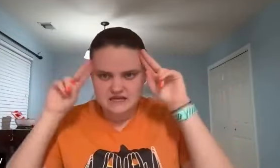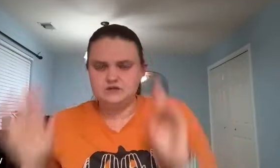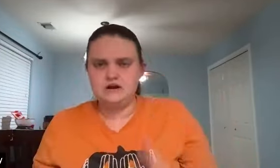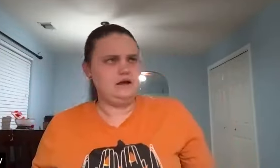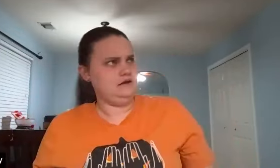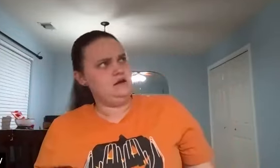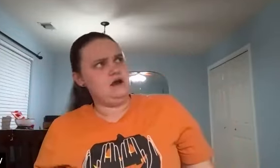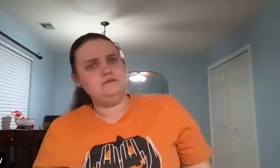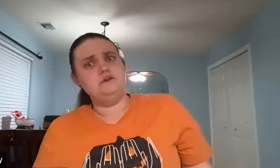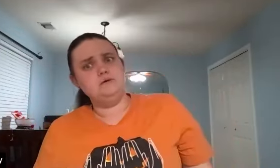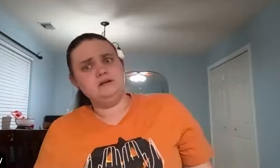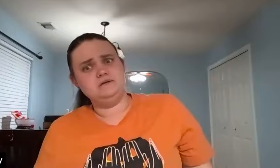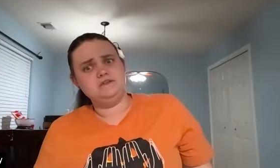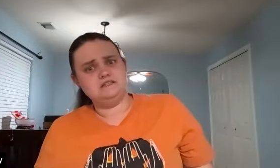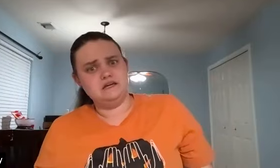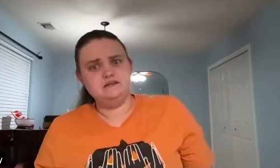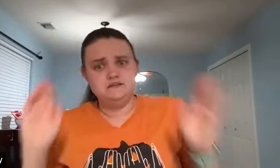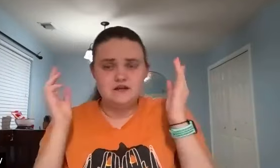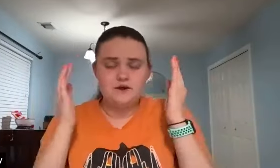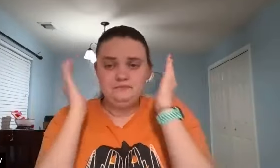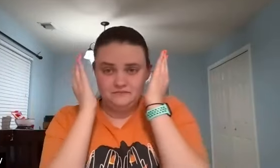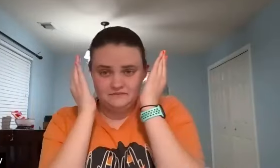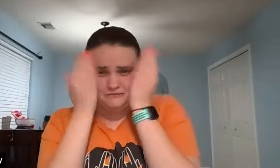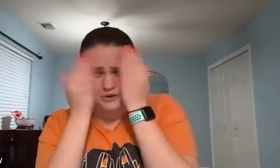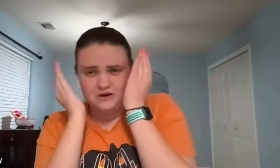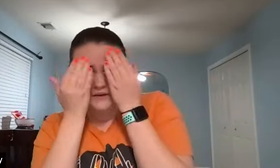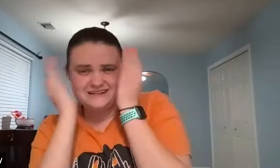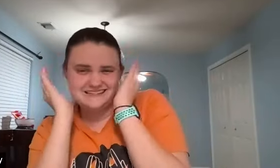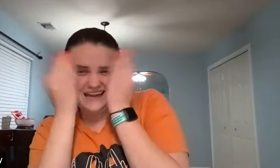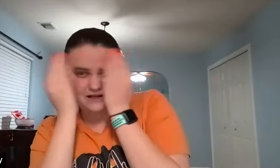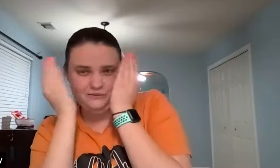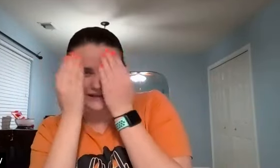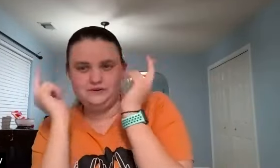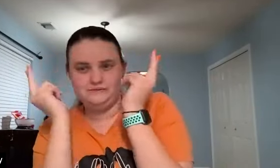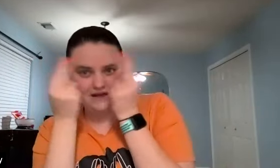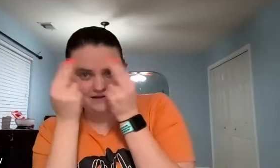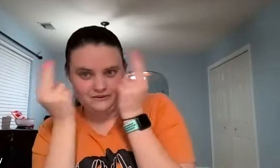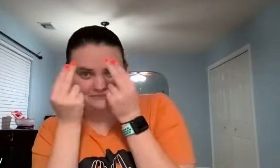it, you're not like, I have no idea what they said. So more common is like Halloween or Halloween.